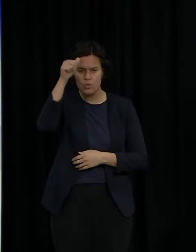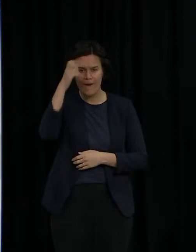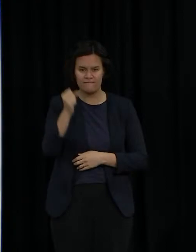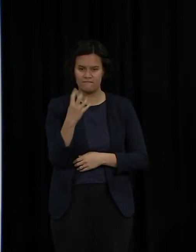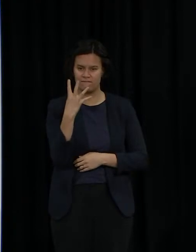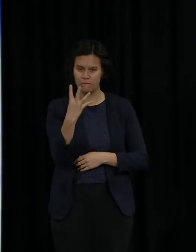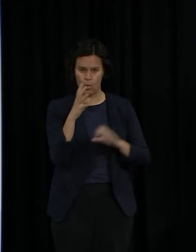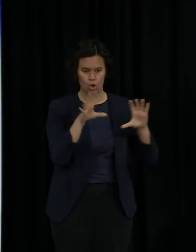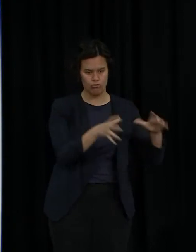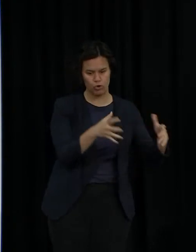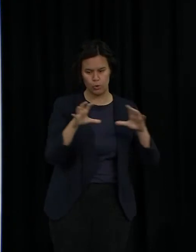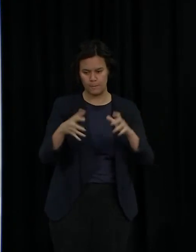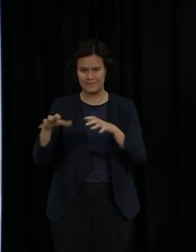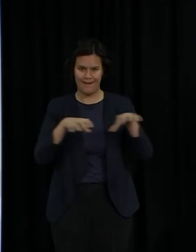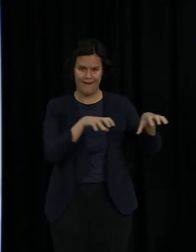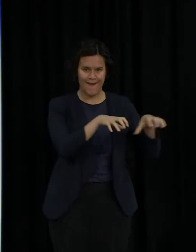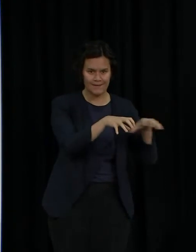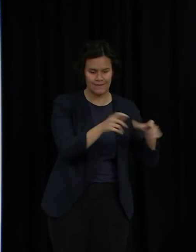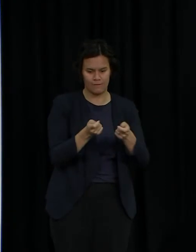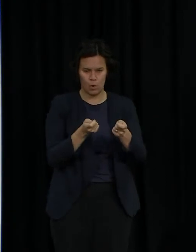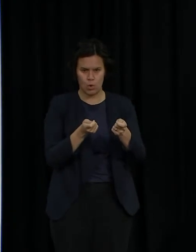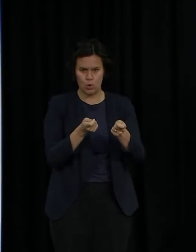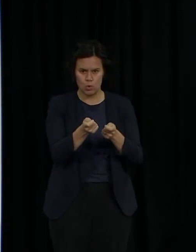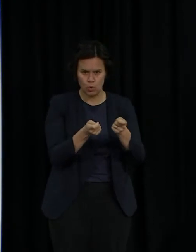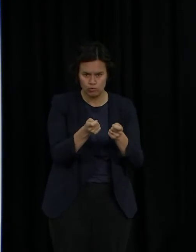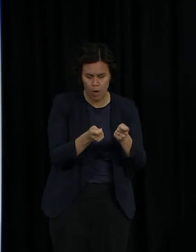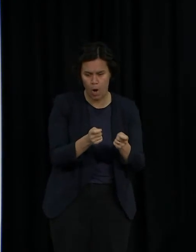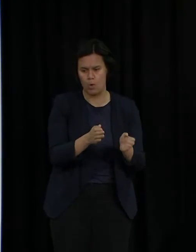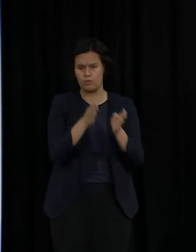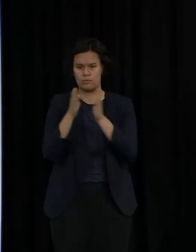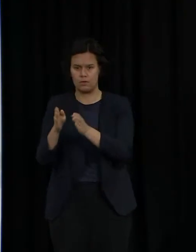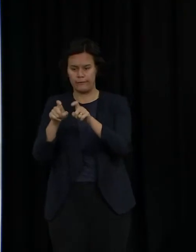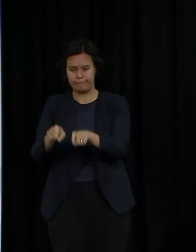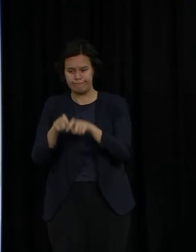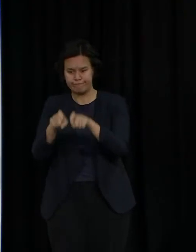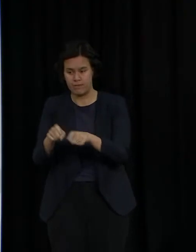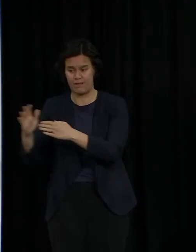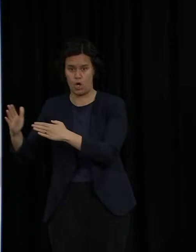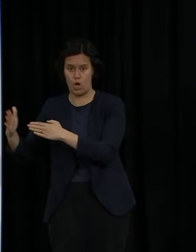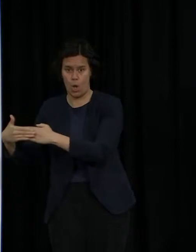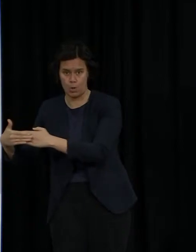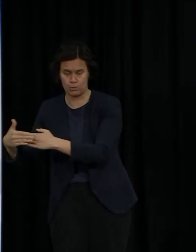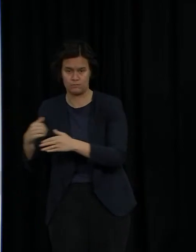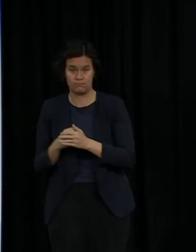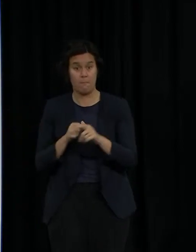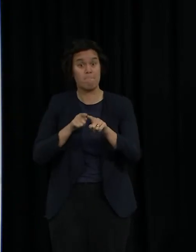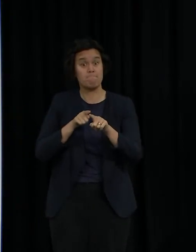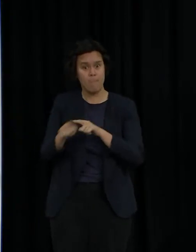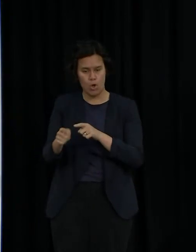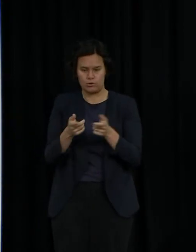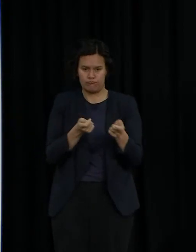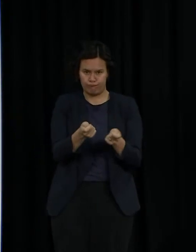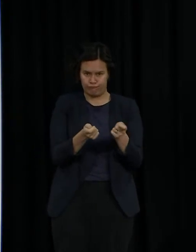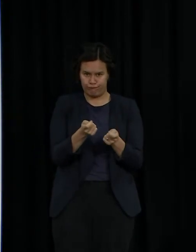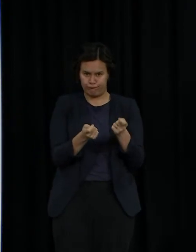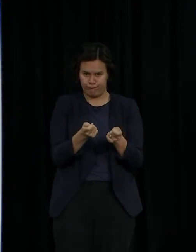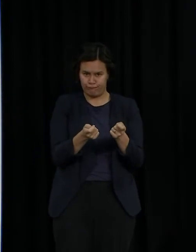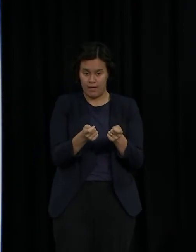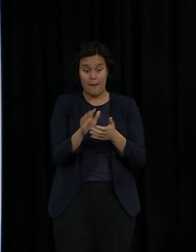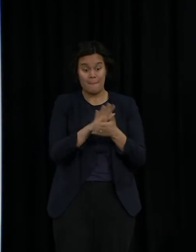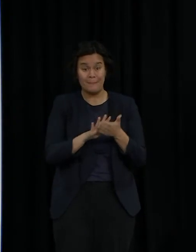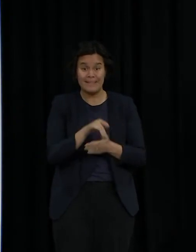be contained. That is, any new cases are among known contacts who are already